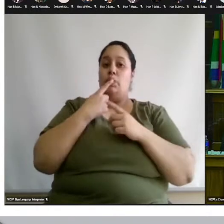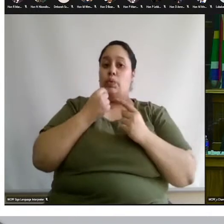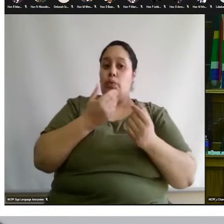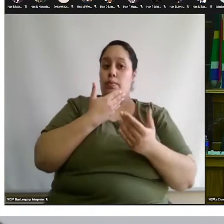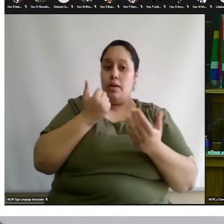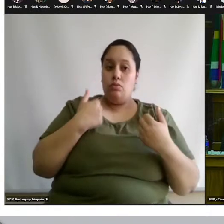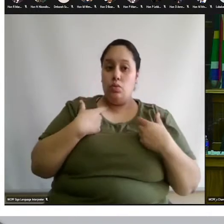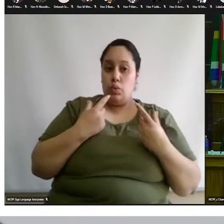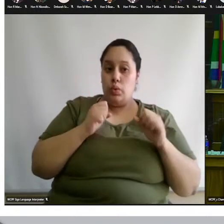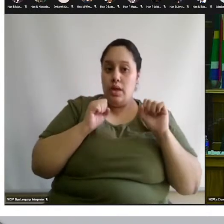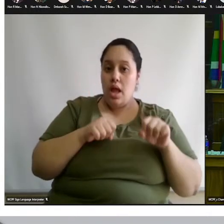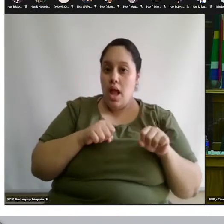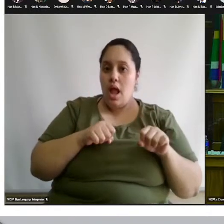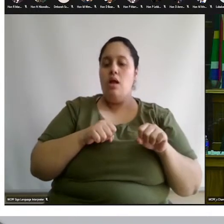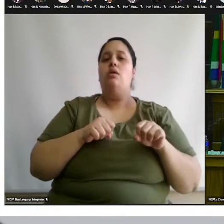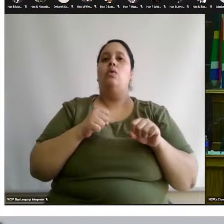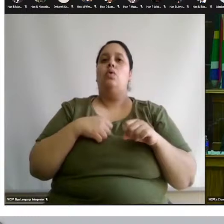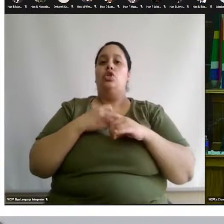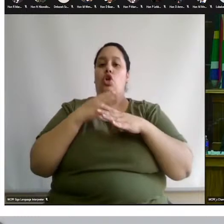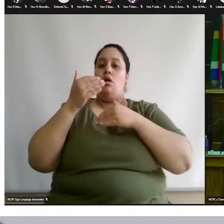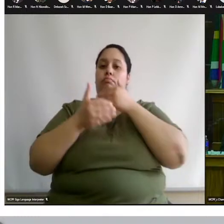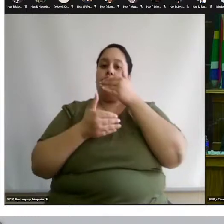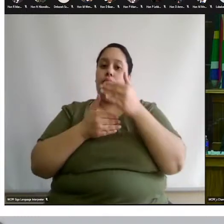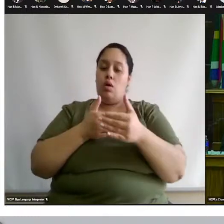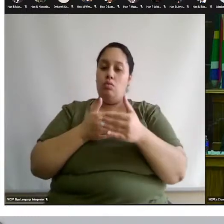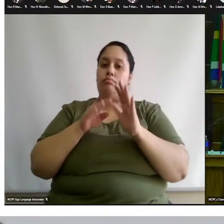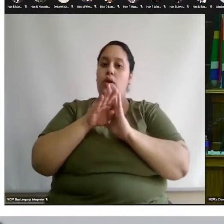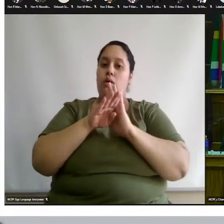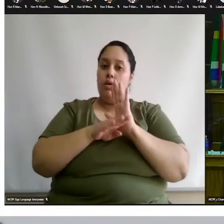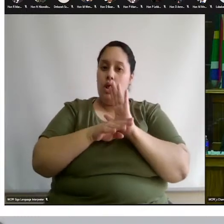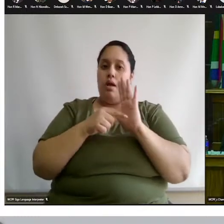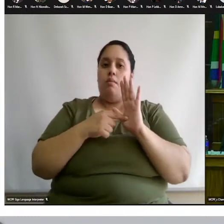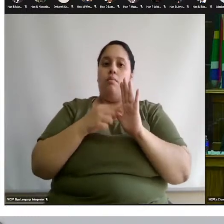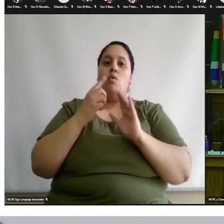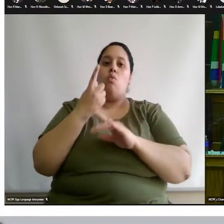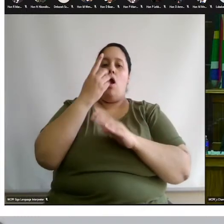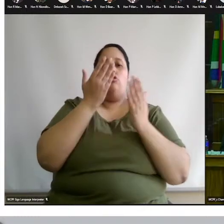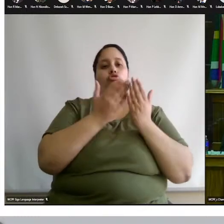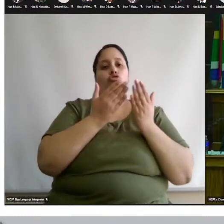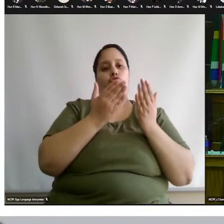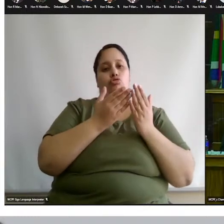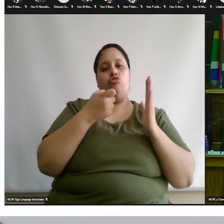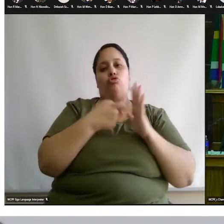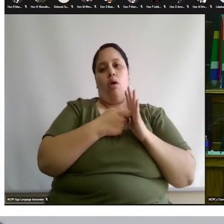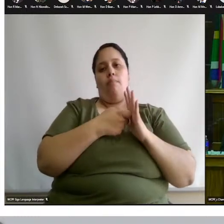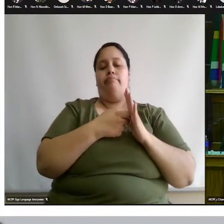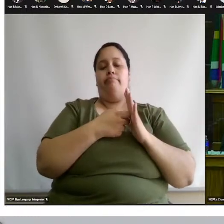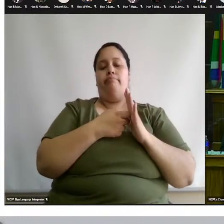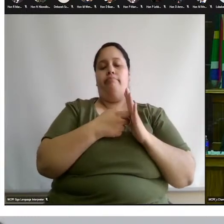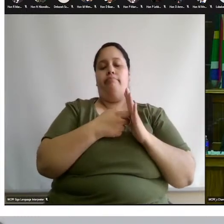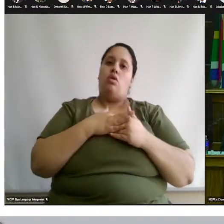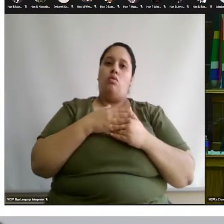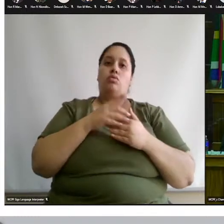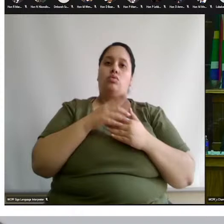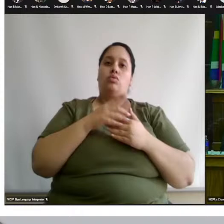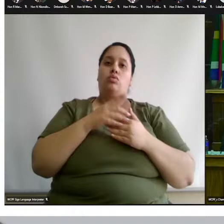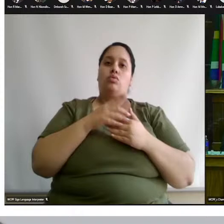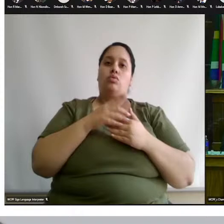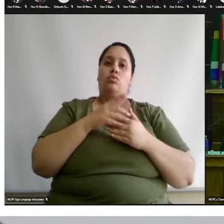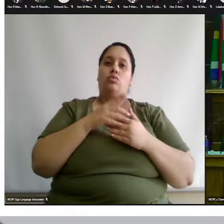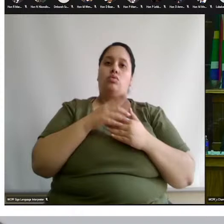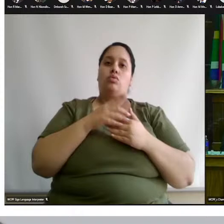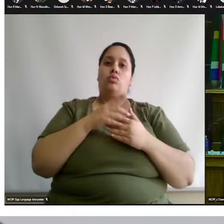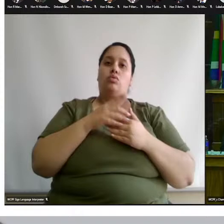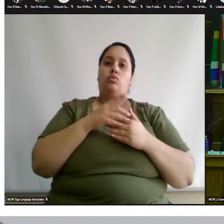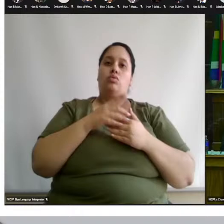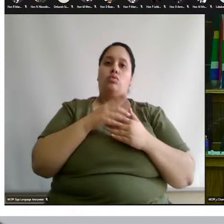efforts of Pick and Pay since the start of the program, one store was unfortunately closed. The decision was not reached lightly